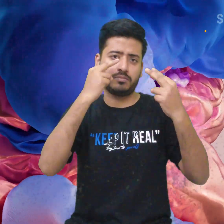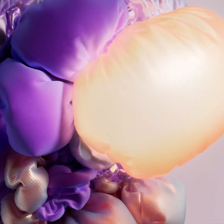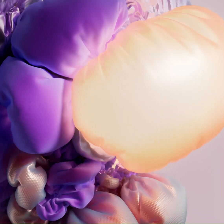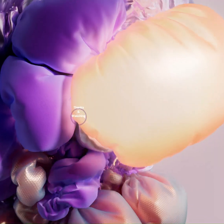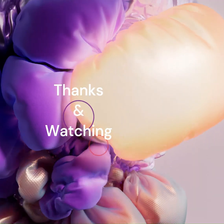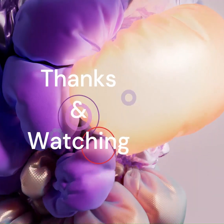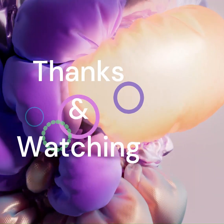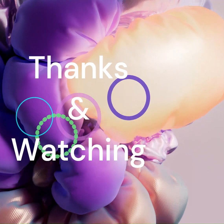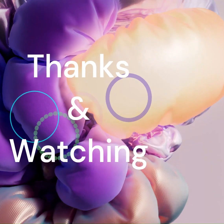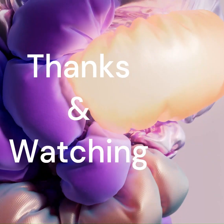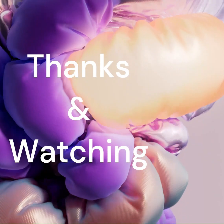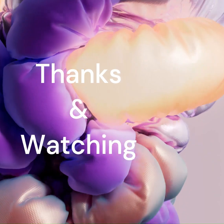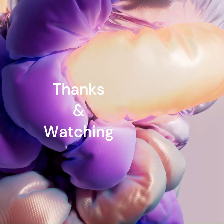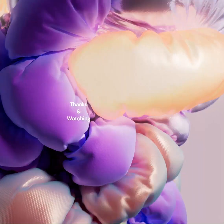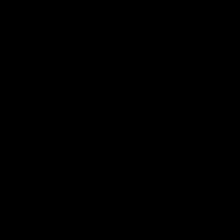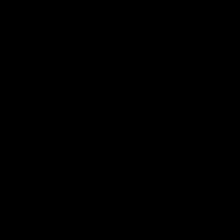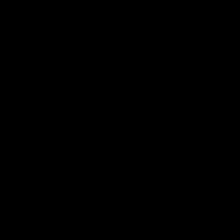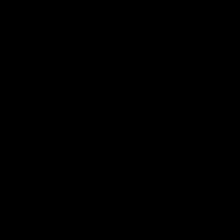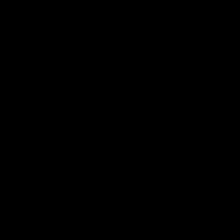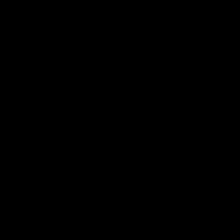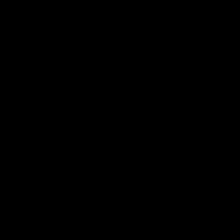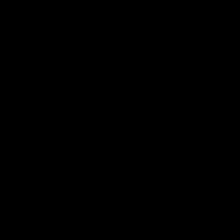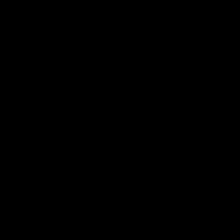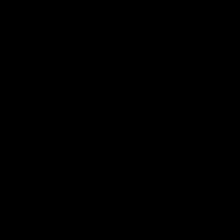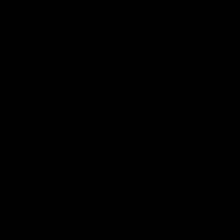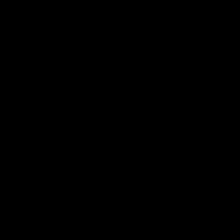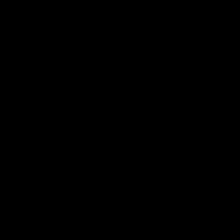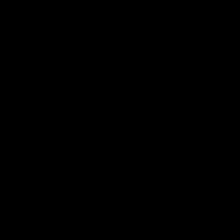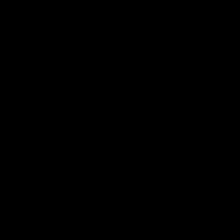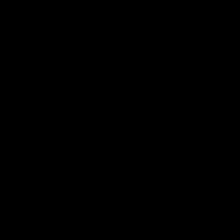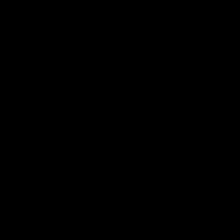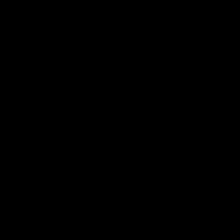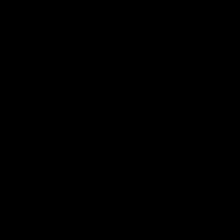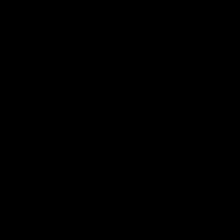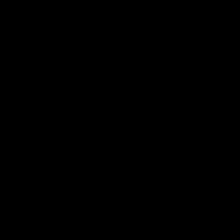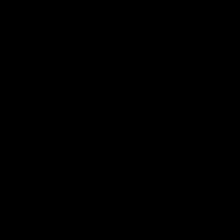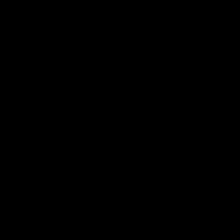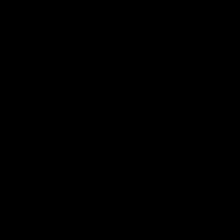meaning they contain all 9 essential amino acids the body cannot produce on its own.